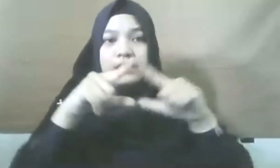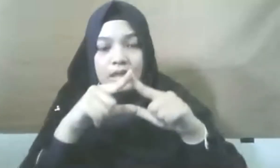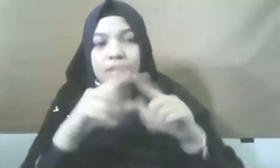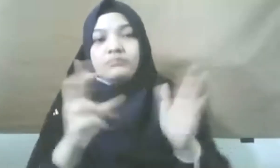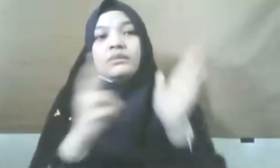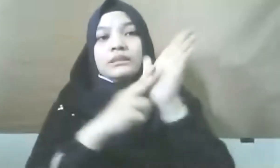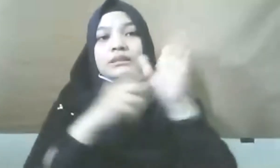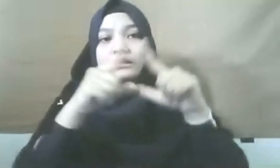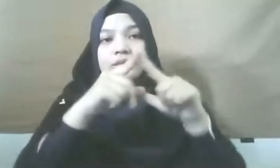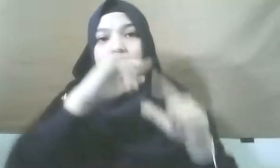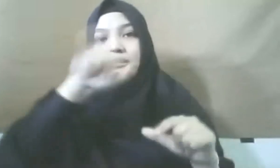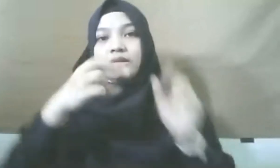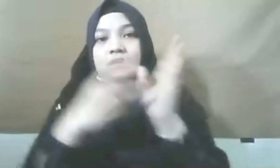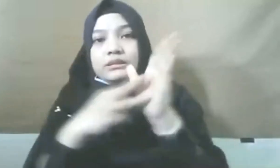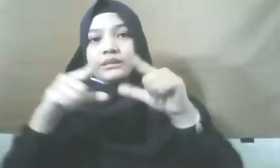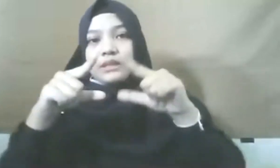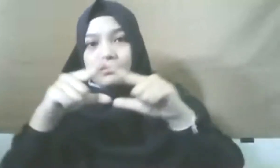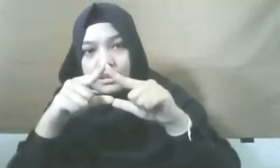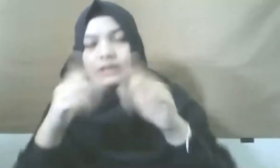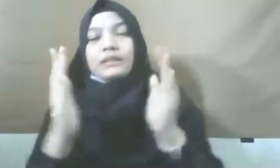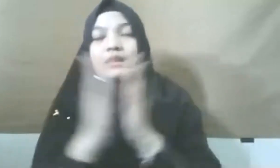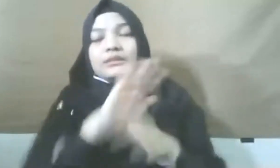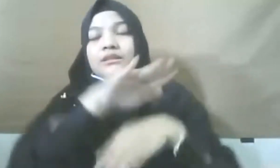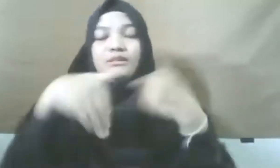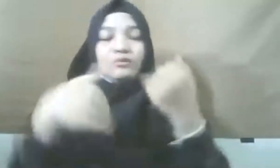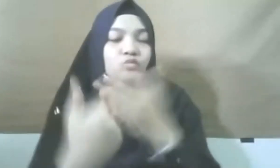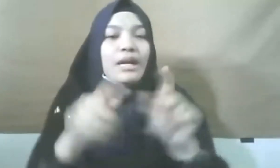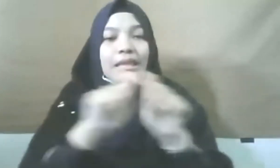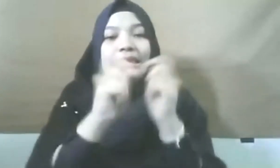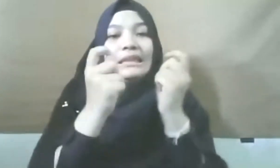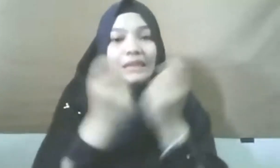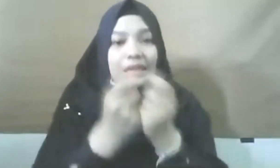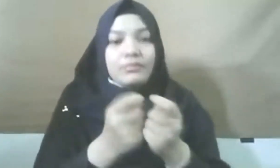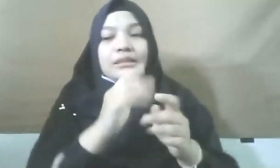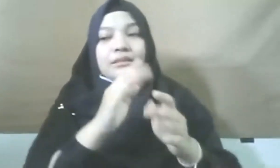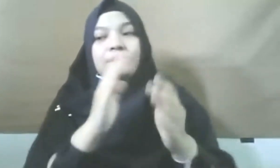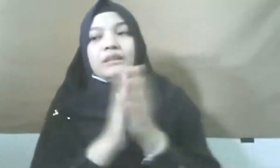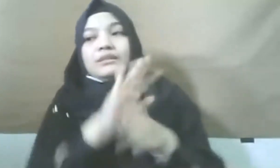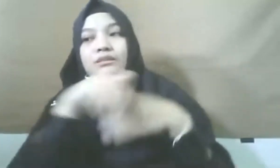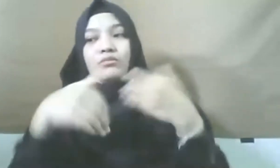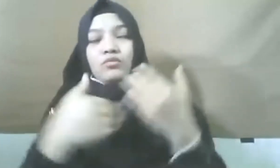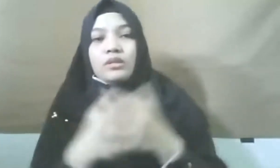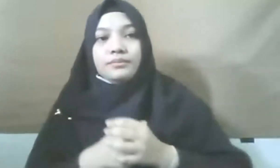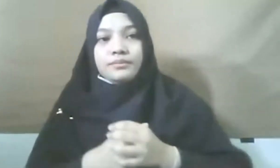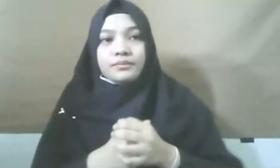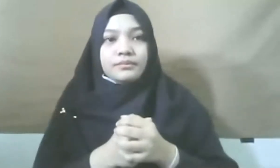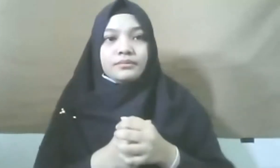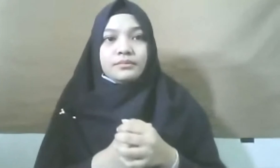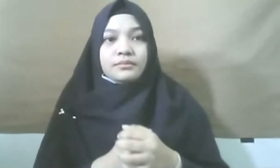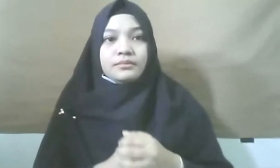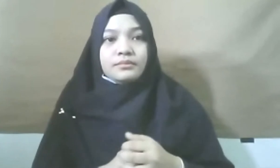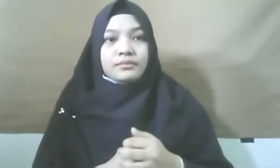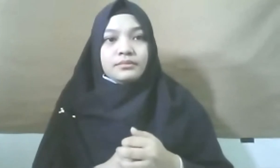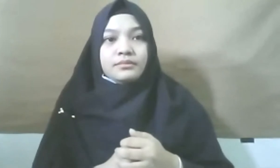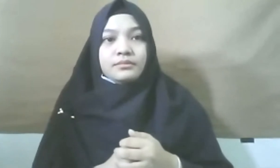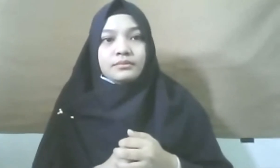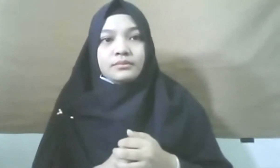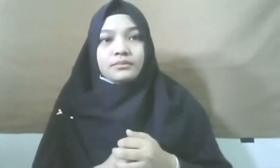all the participants and my team, Nuke and Dodi, and also, of course, last but not least,